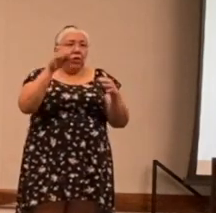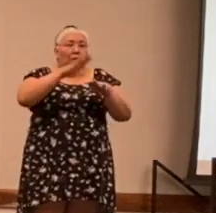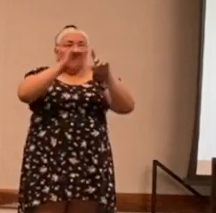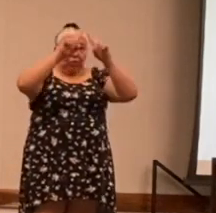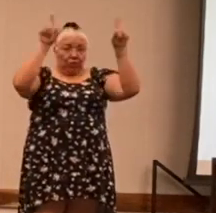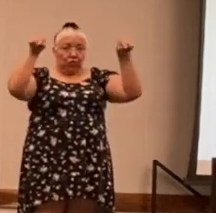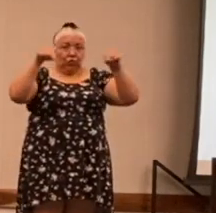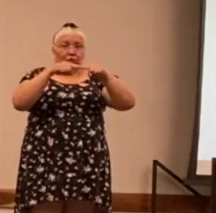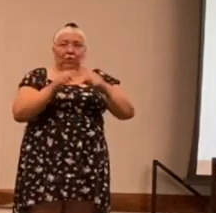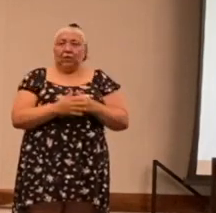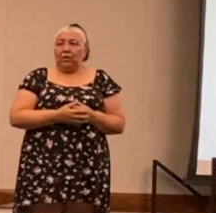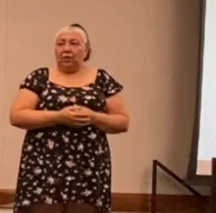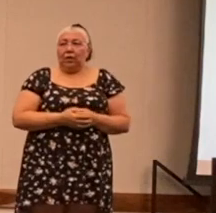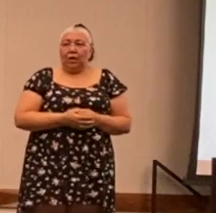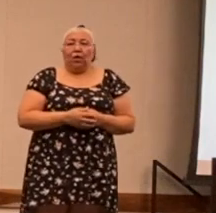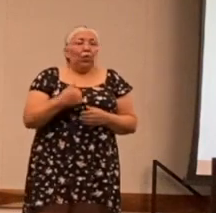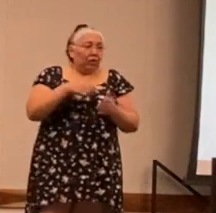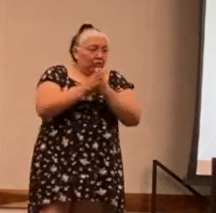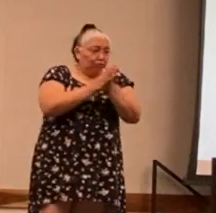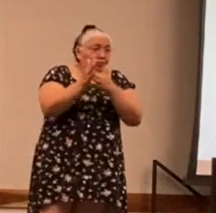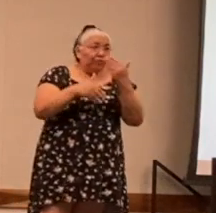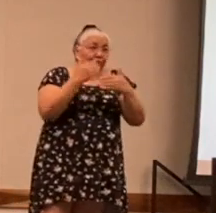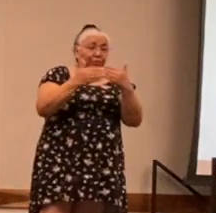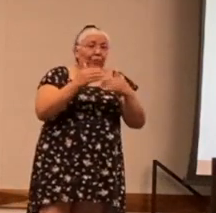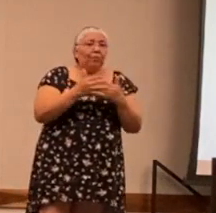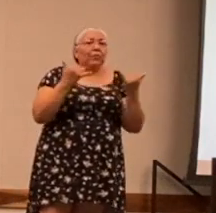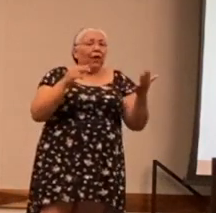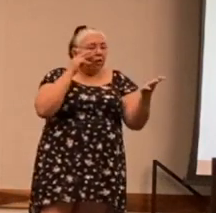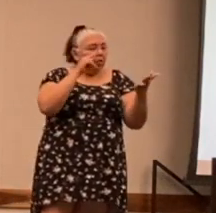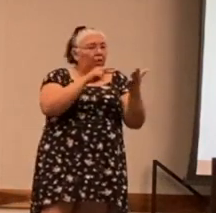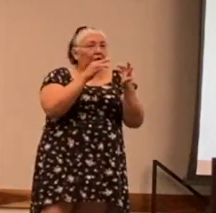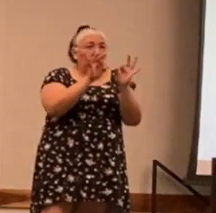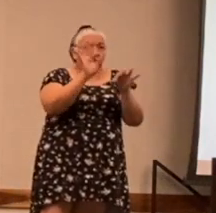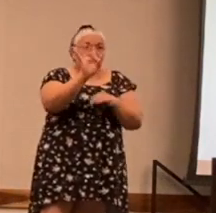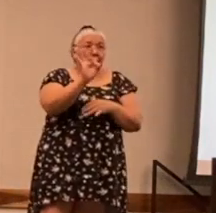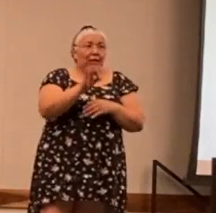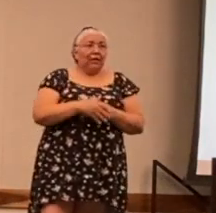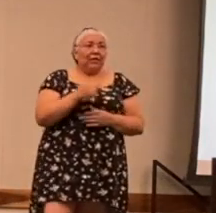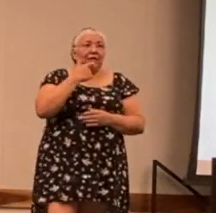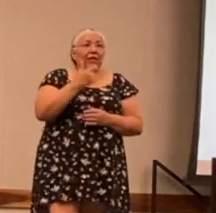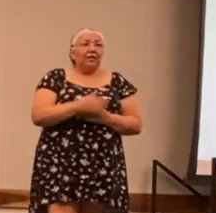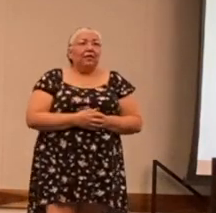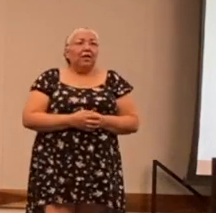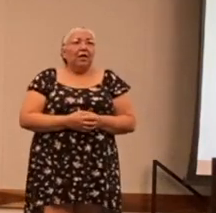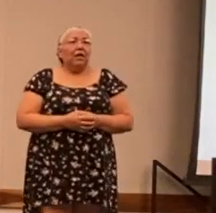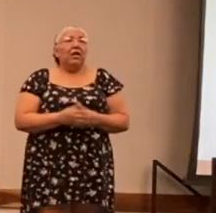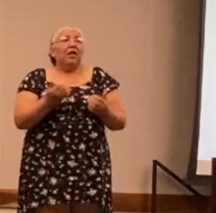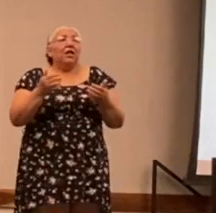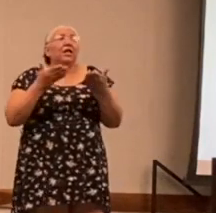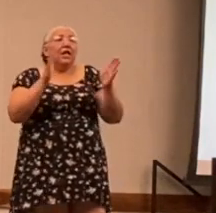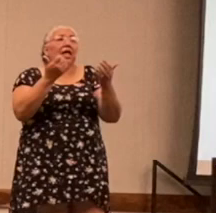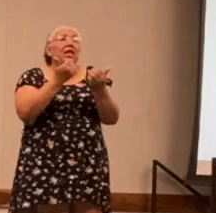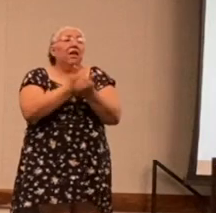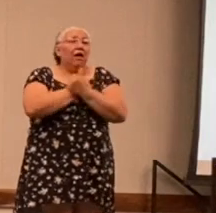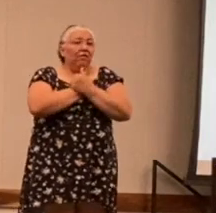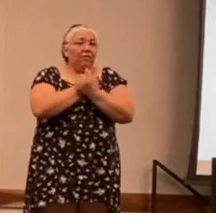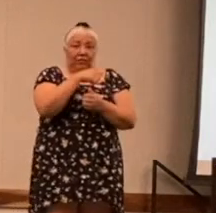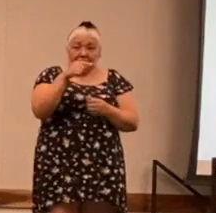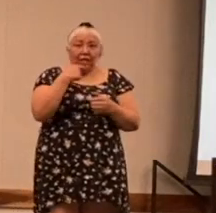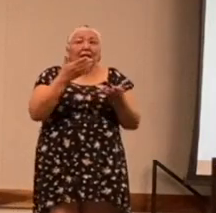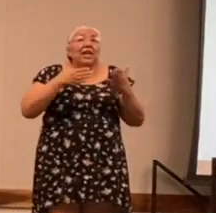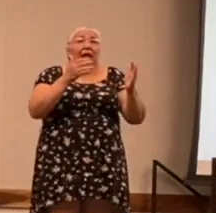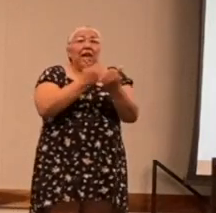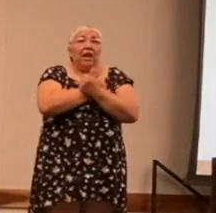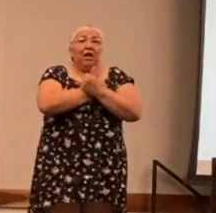screen. We're going to just get after it, okay? So let's look at verse 9. It says this. It says, let love, say let love. Let